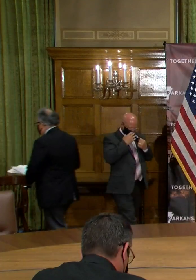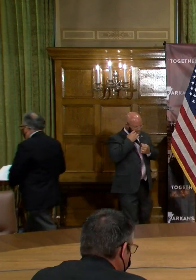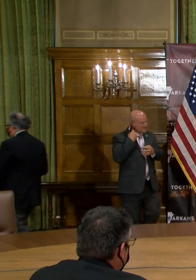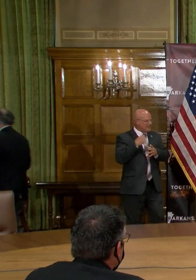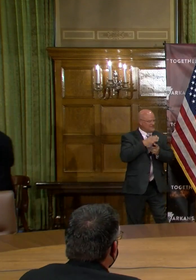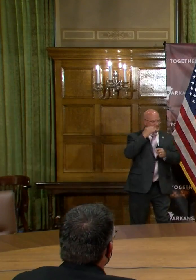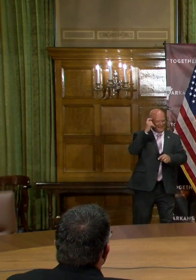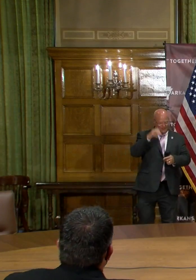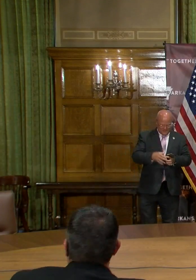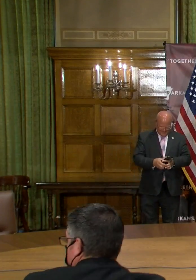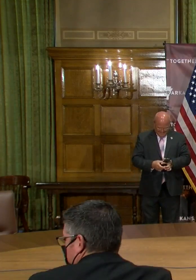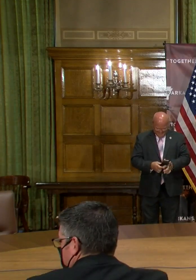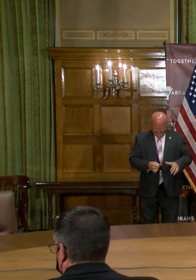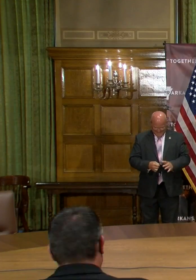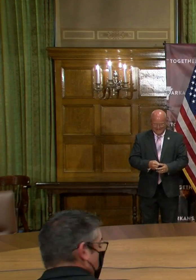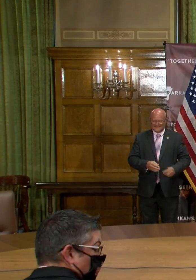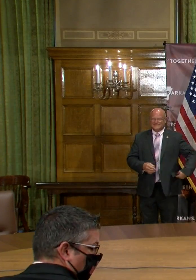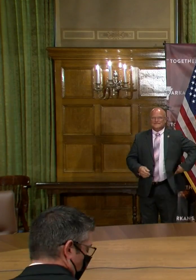Hello, Eddie.